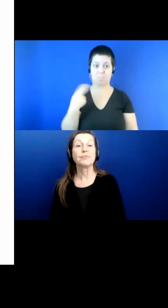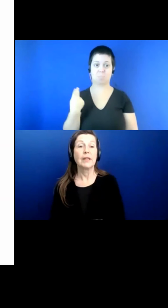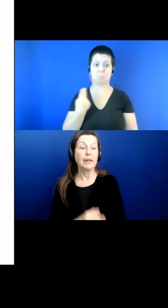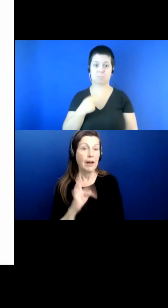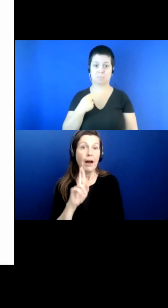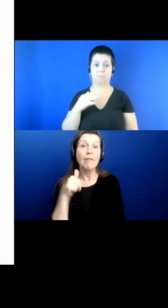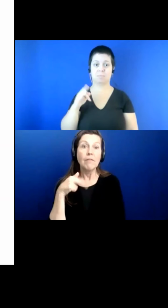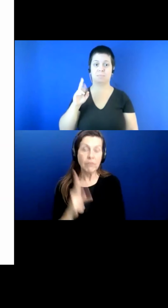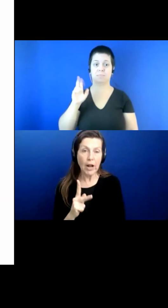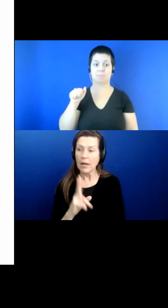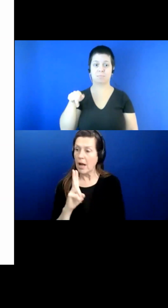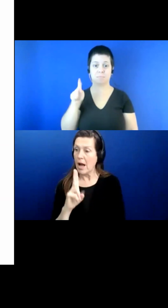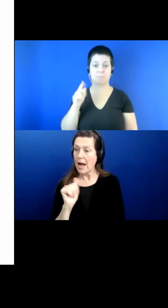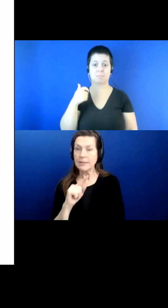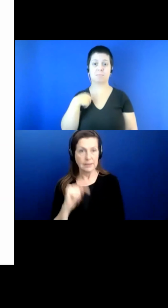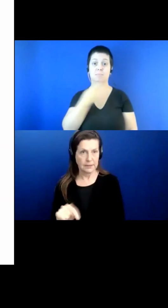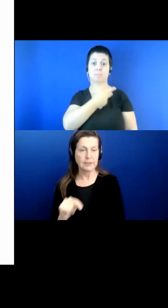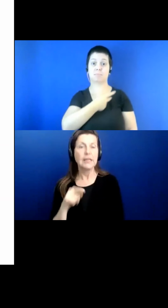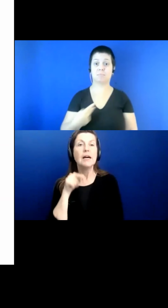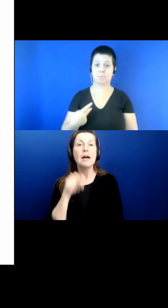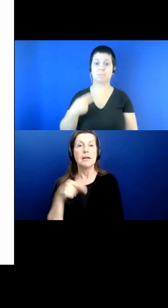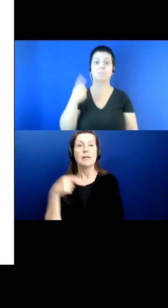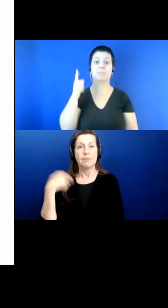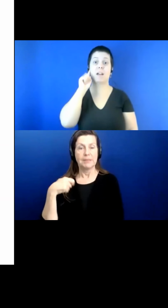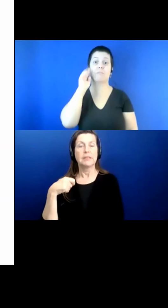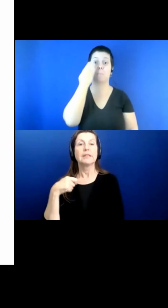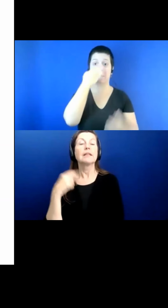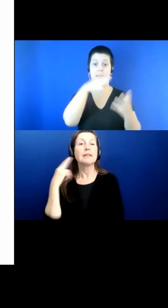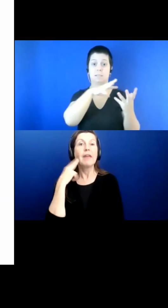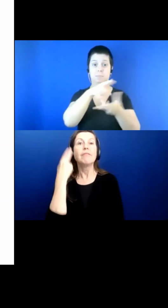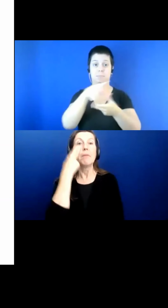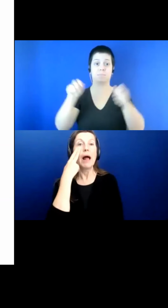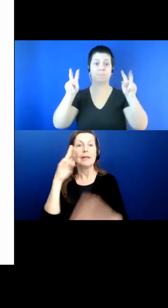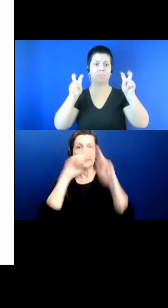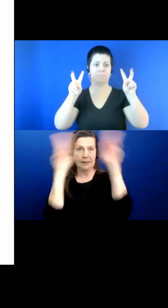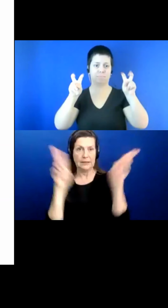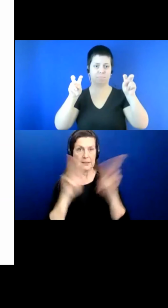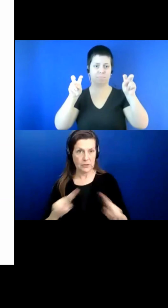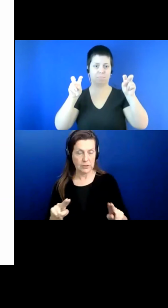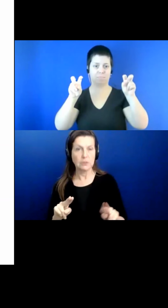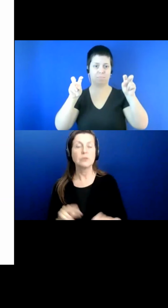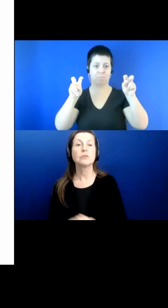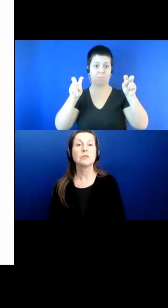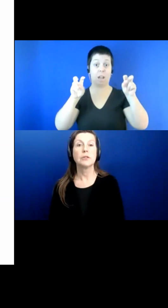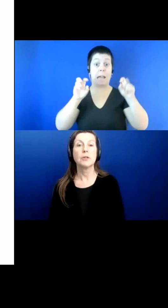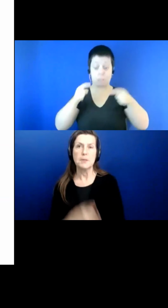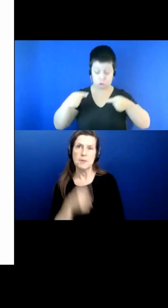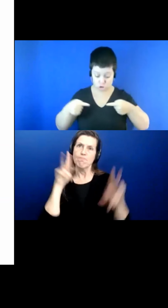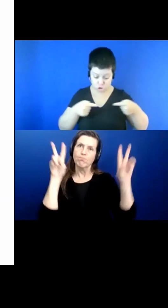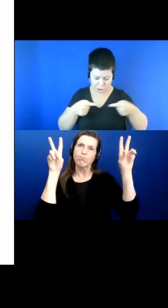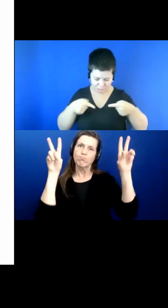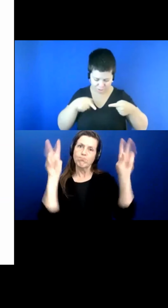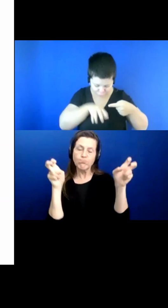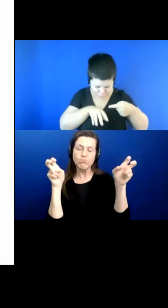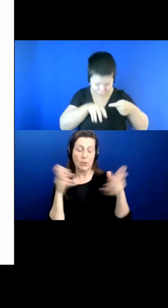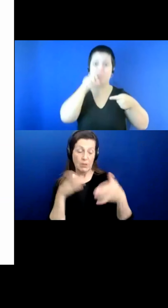the president of Deafblind International. The title of my presentation is Within the Challenge Lays the Opportunity. So